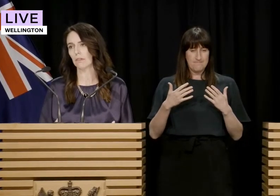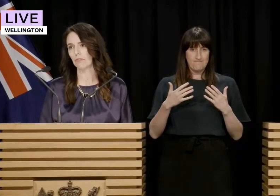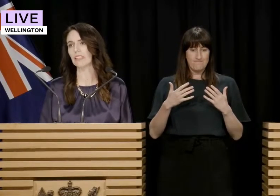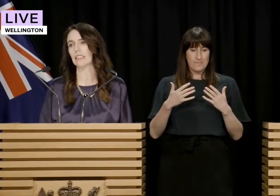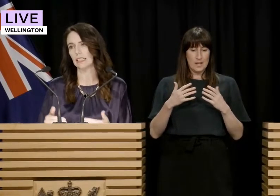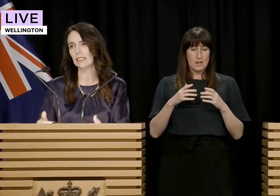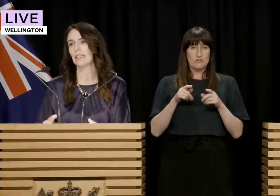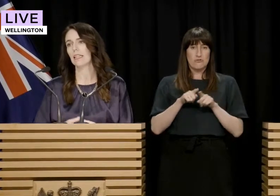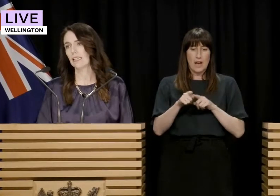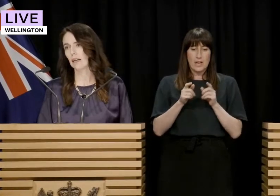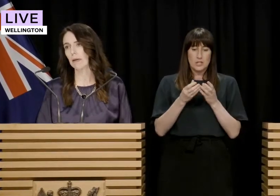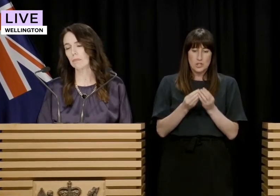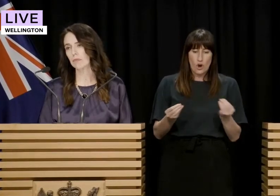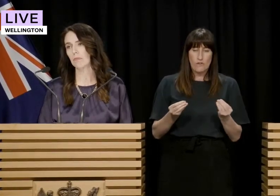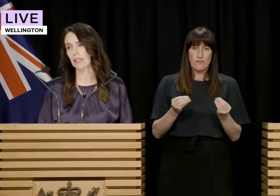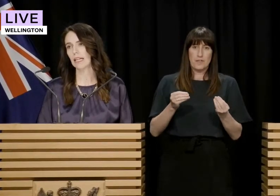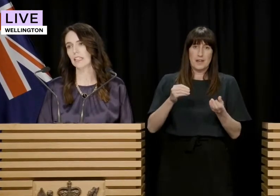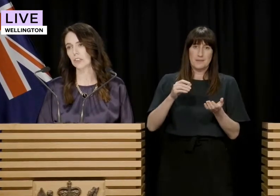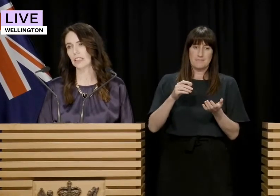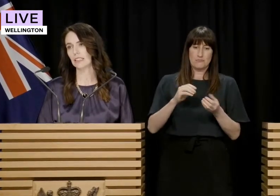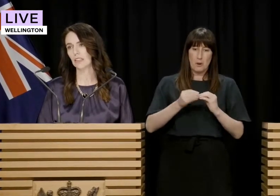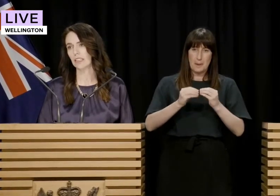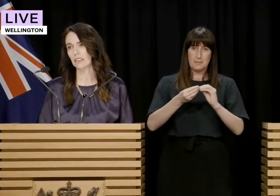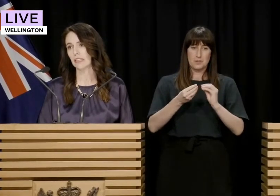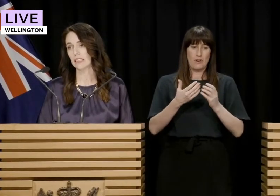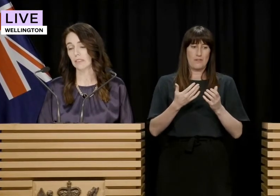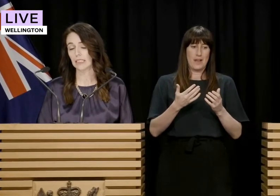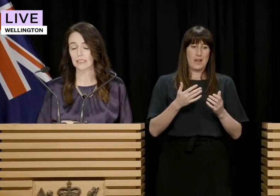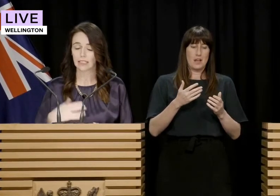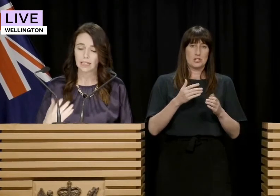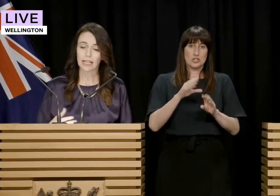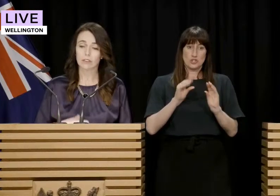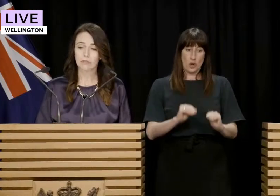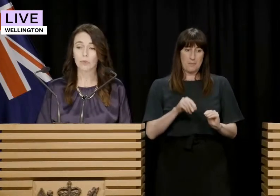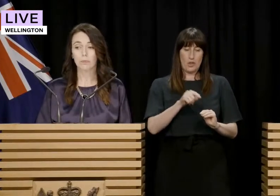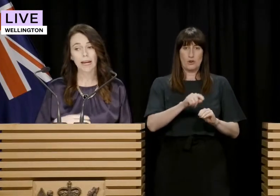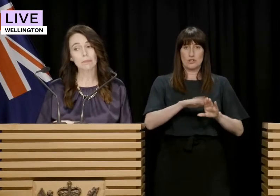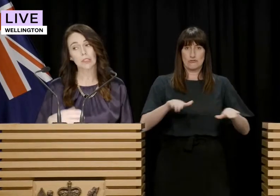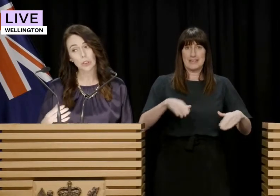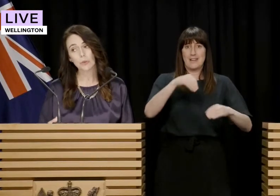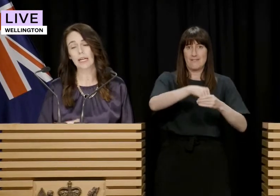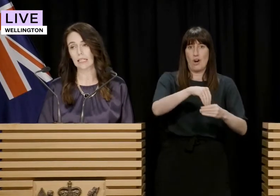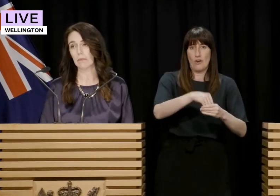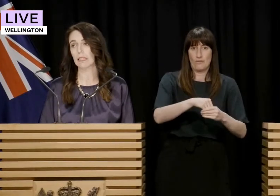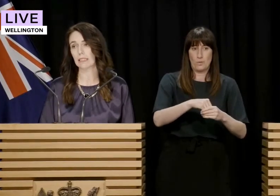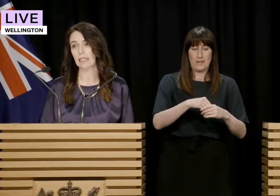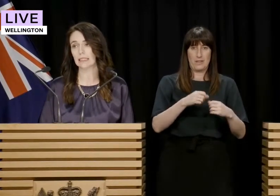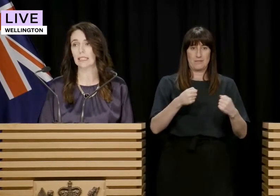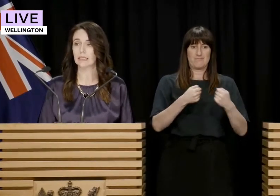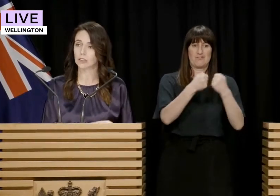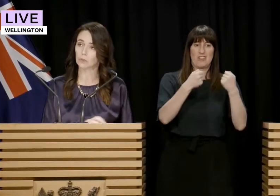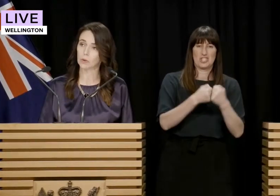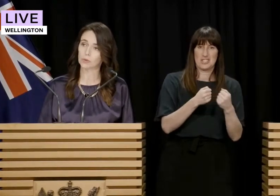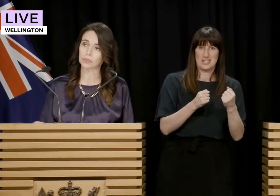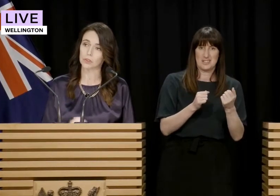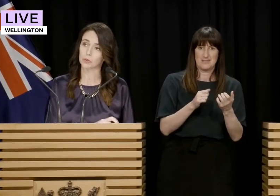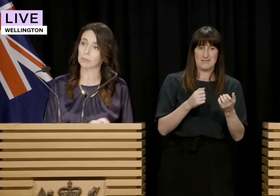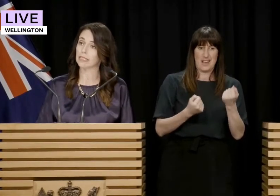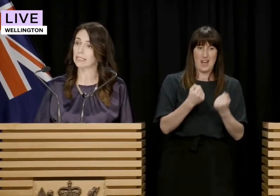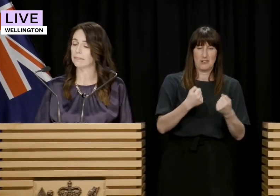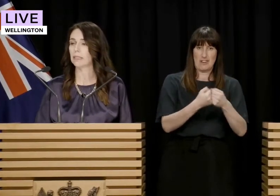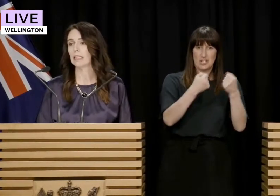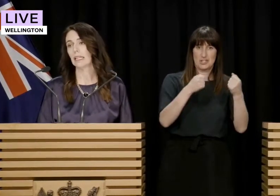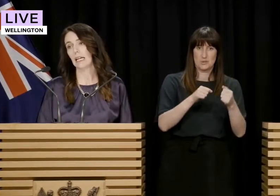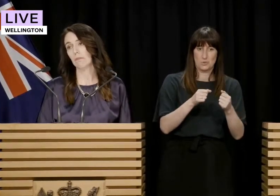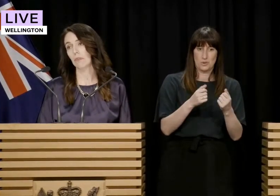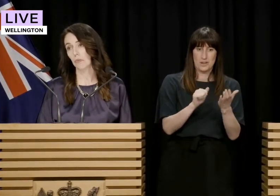start preventing young people from engaging in these kinds of activities? And the fourth, perhaps newer element that they're seeing is the role of social